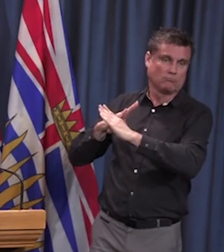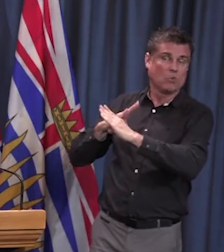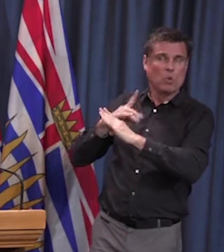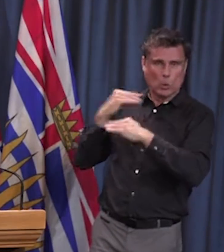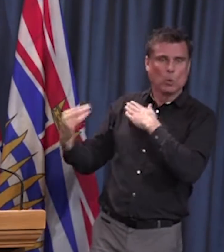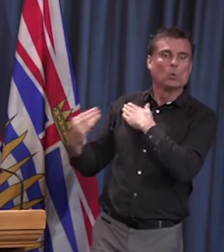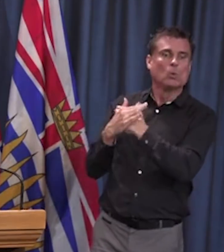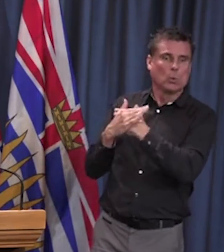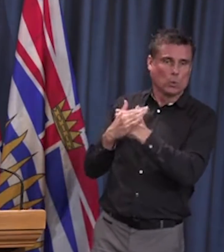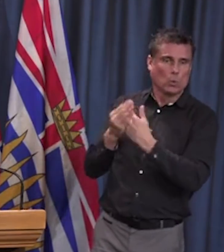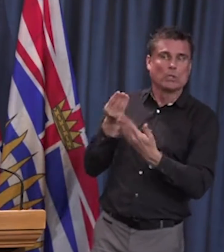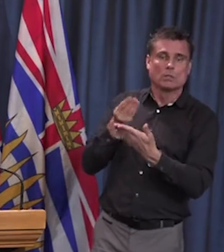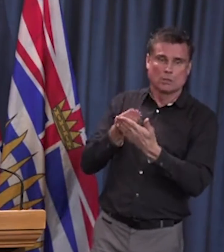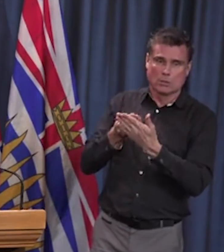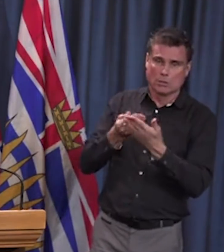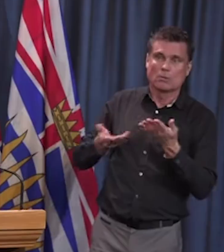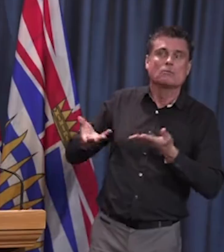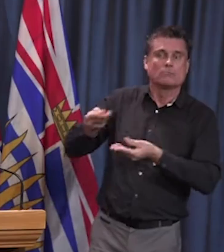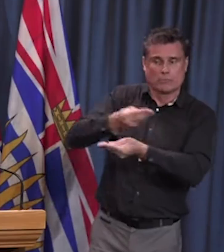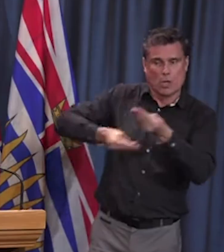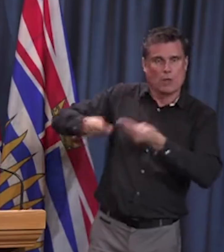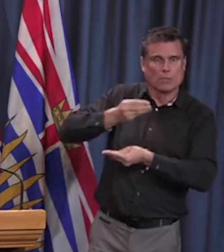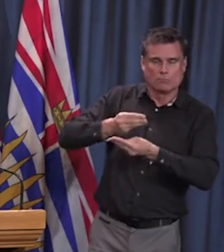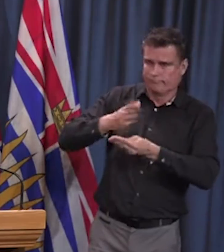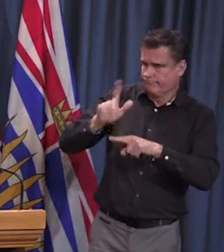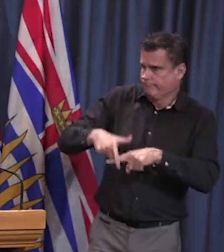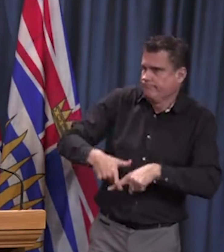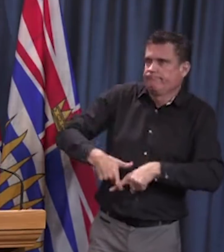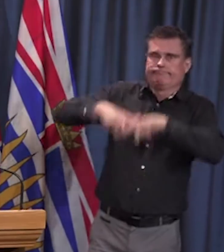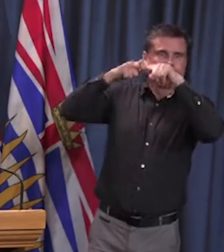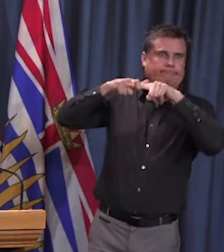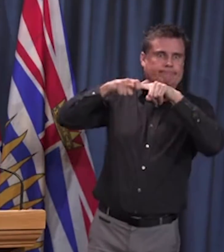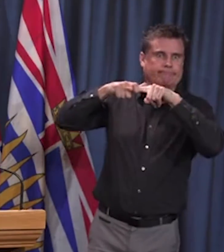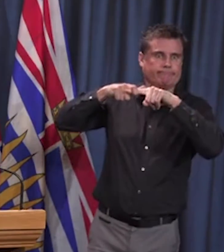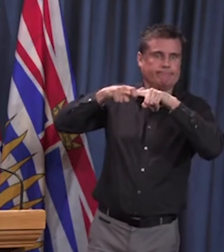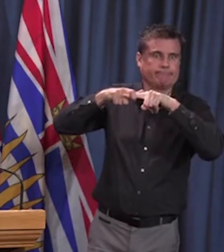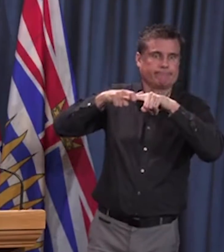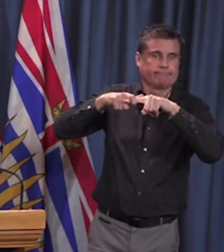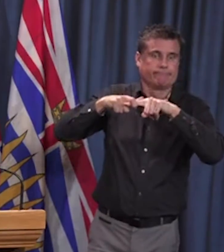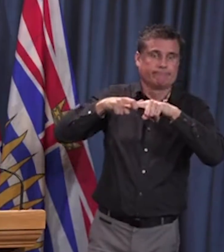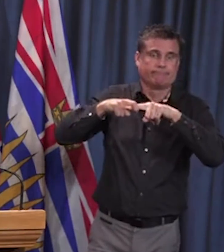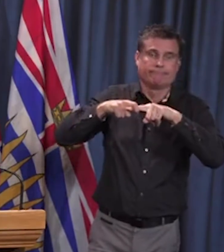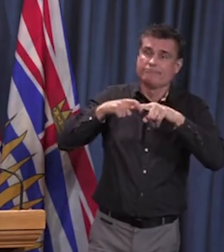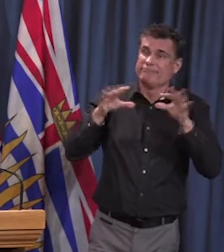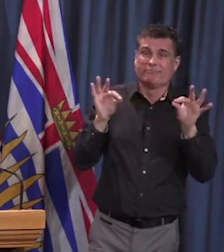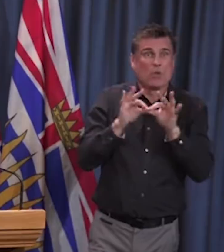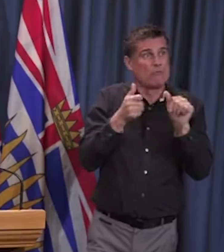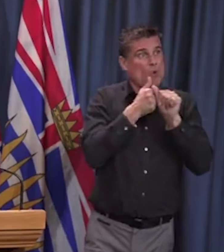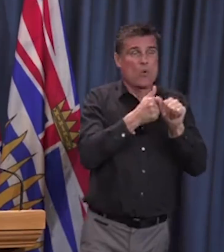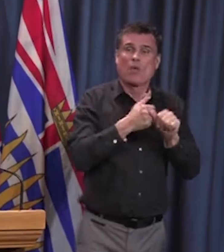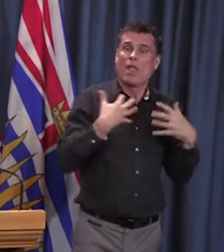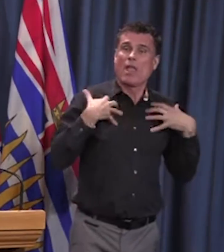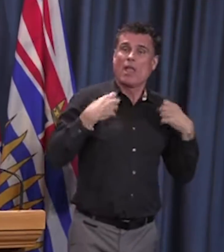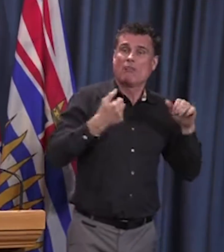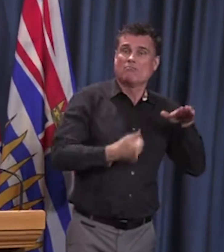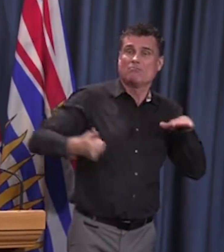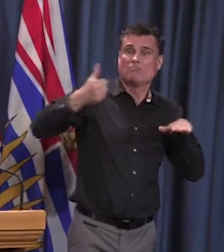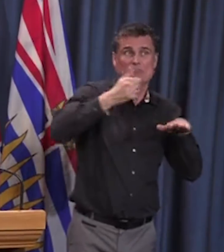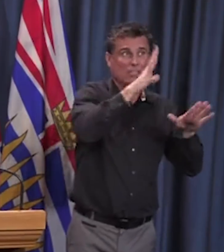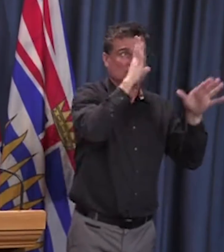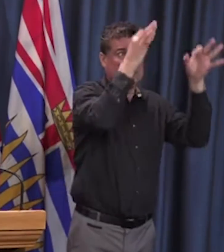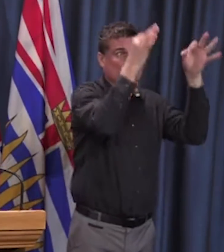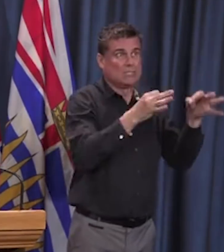slowdown at the direction of our health officials, but also from workers who are saying, I better heed this advice